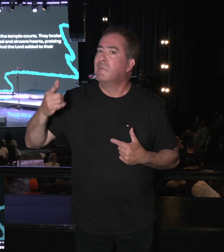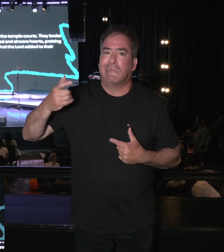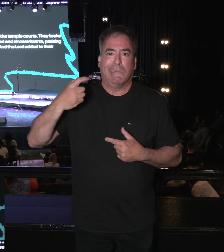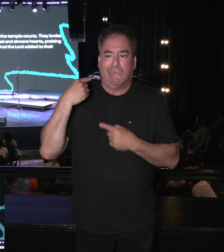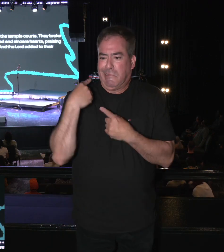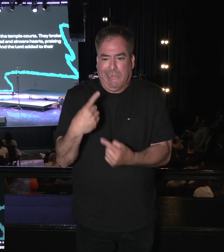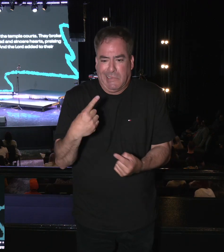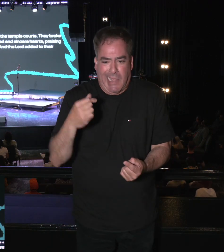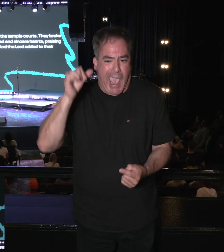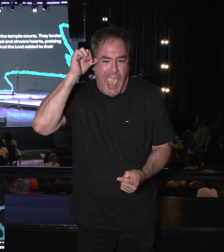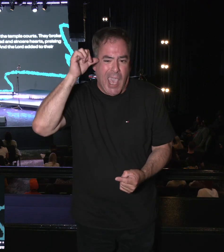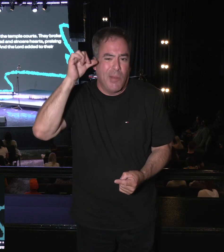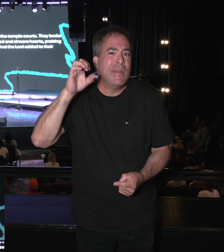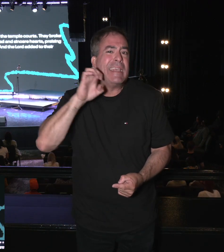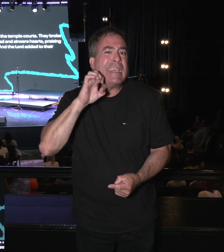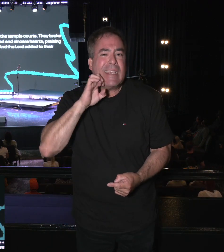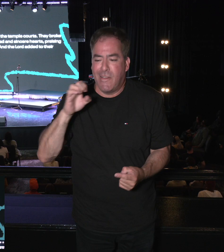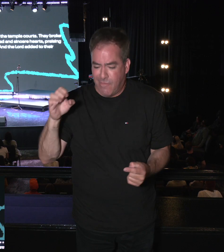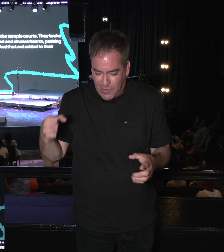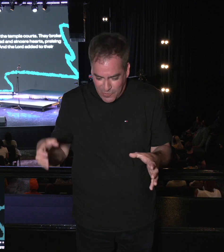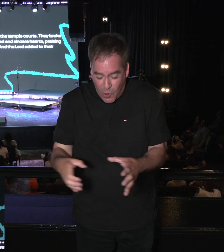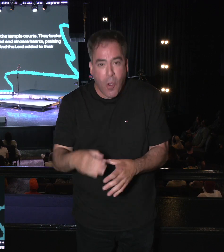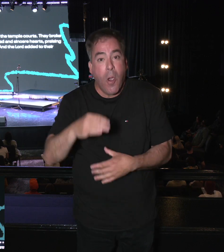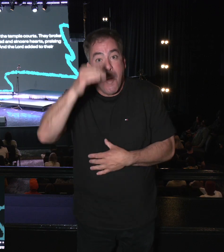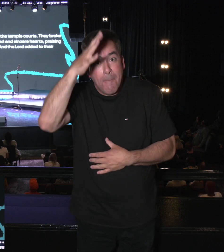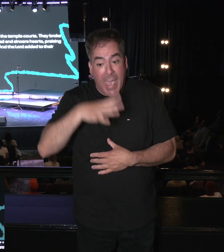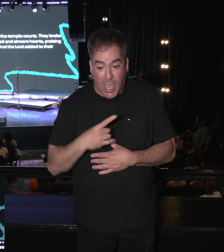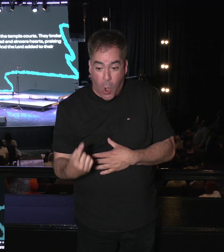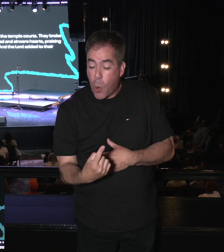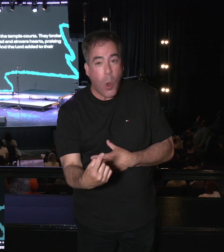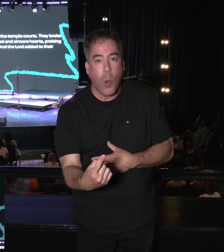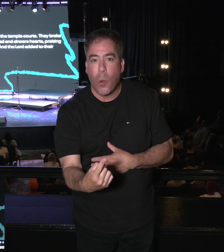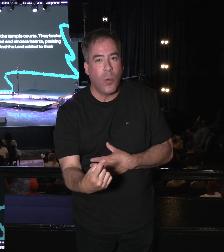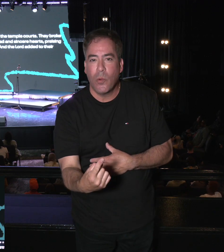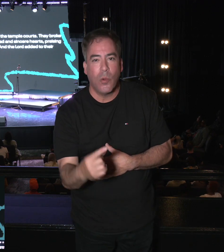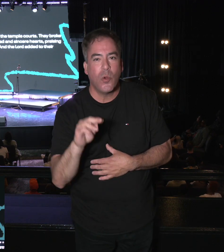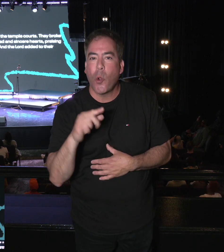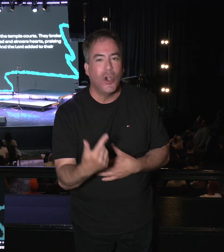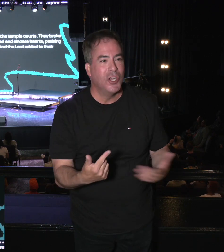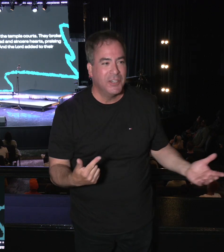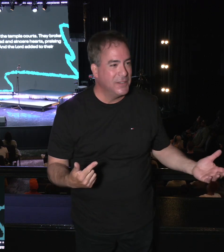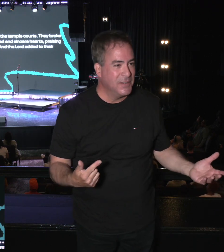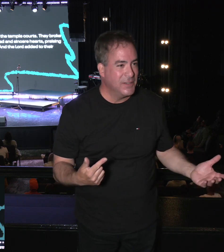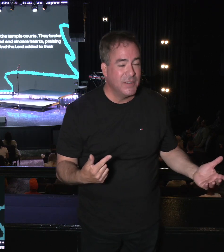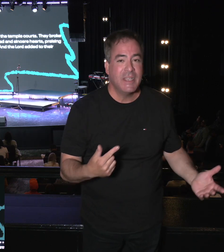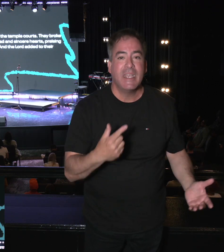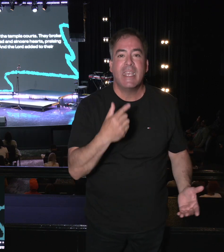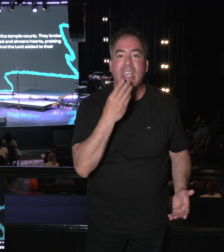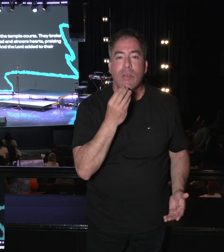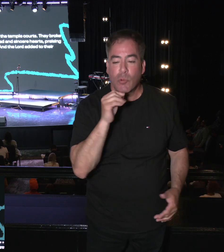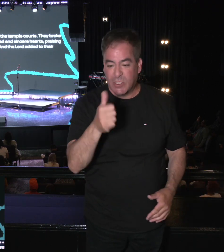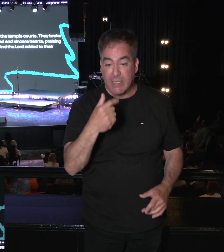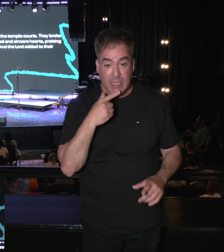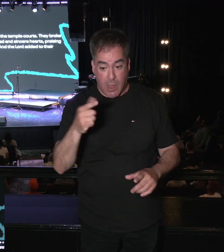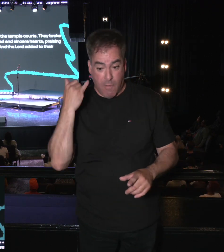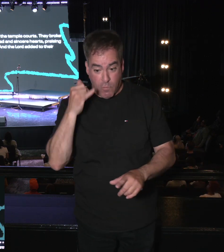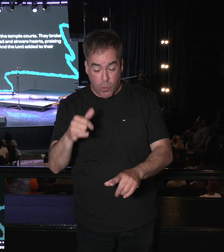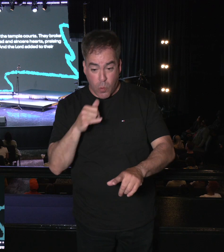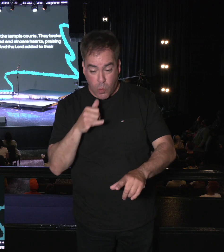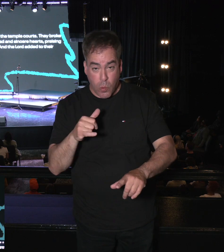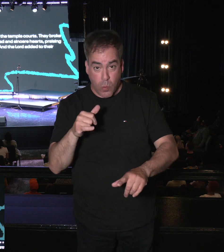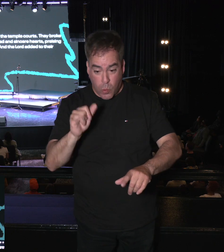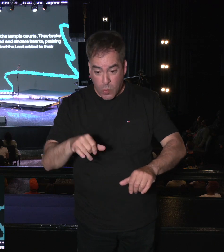and Eve together. It wasn't good for man to be alone. Hebrews 10 warns us in not giving up